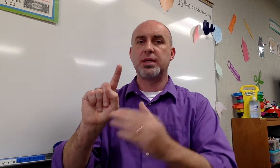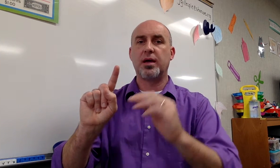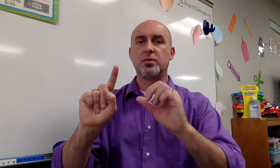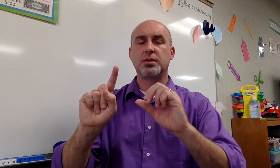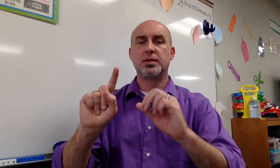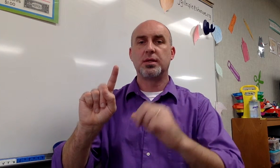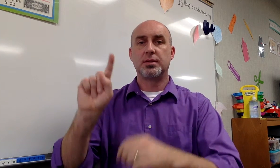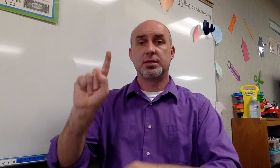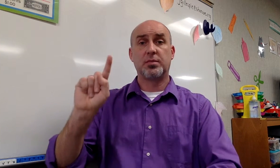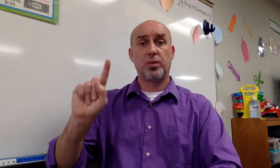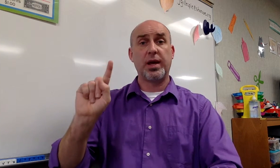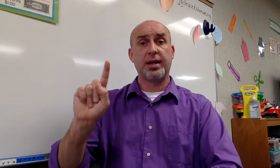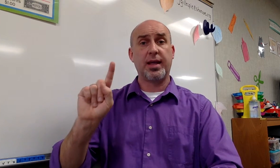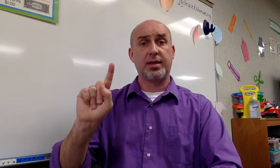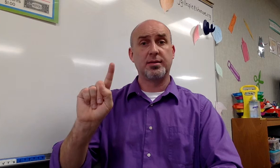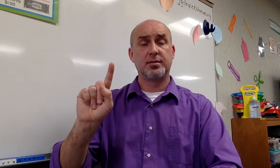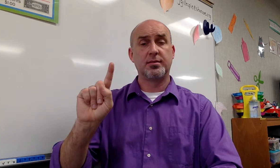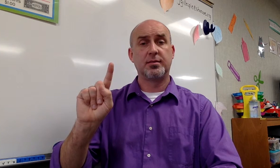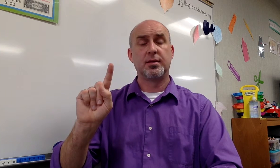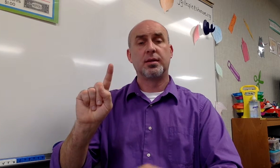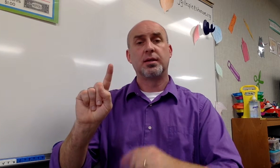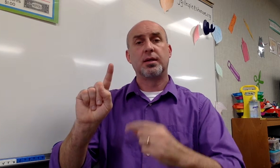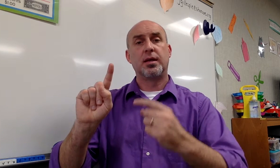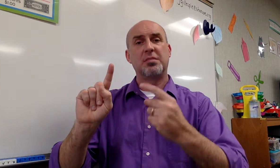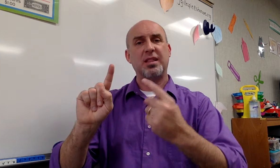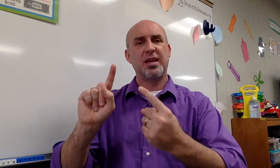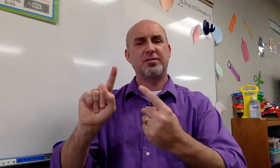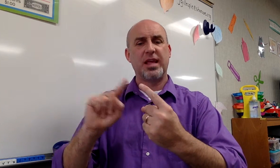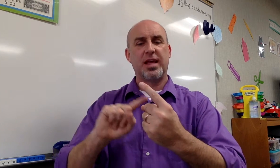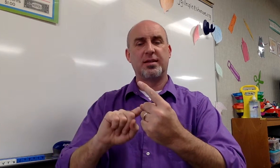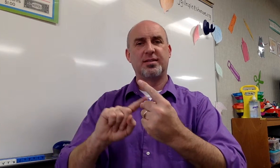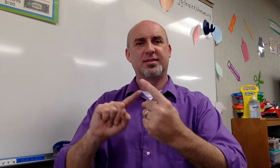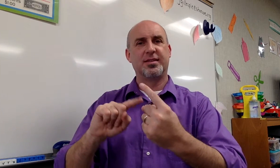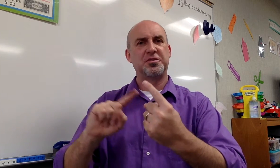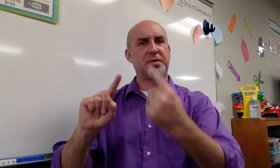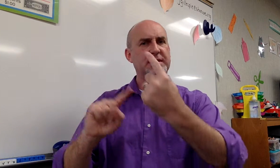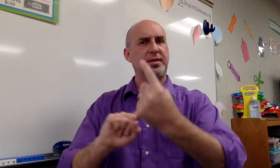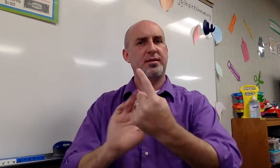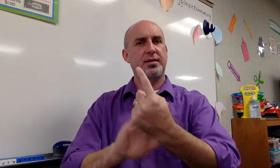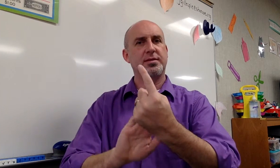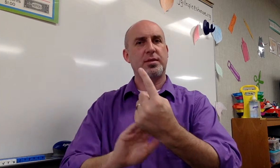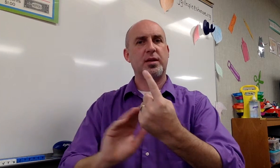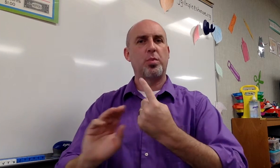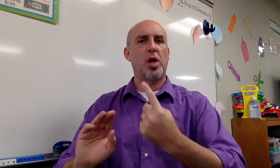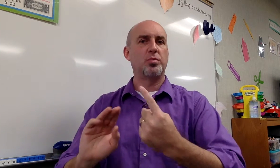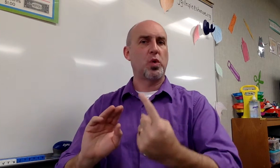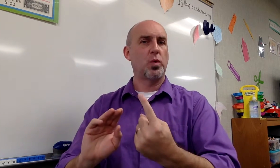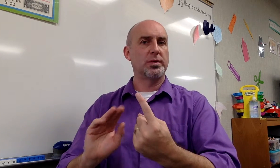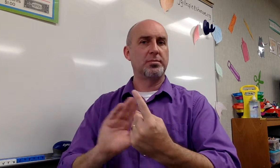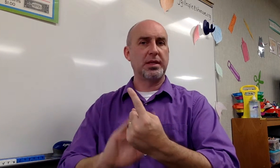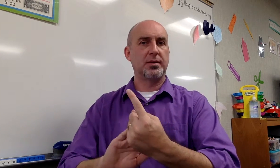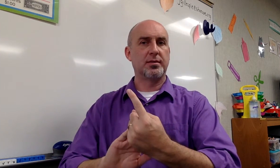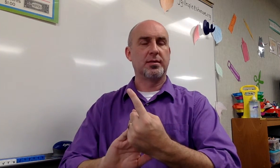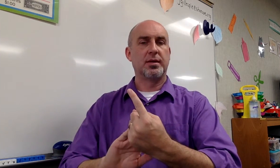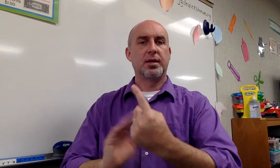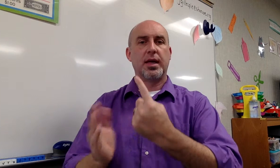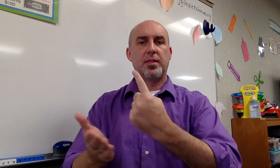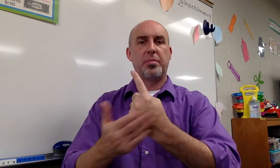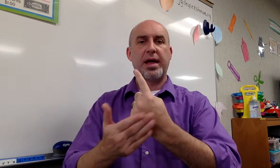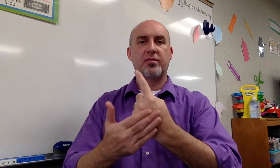out. This is my right hand. My left hand, interestingly, is kind of palm towards me, and the back of my